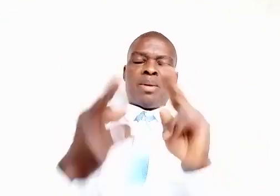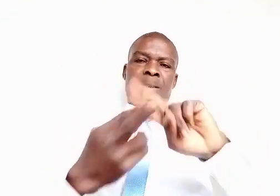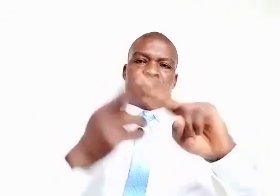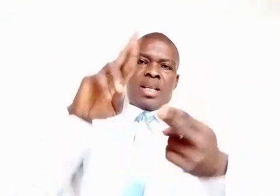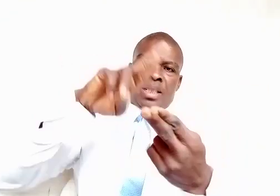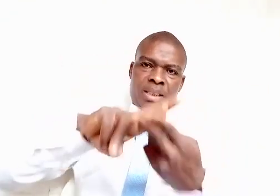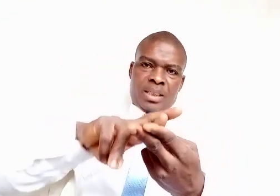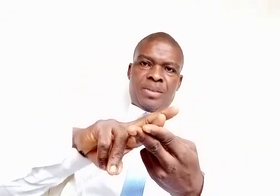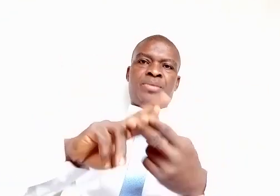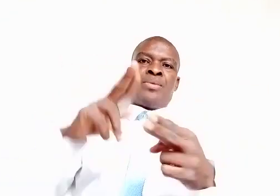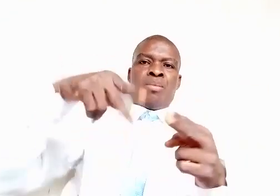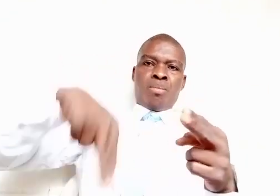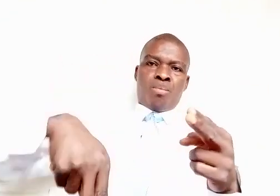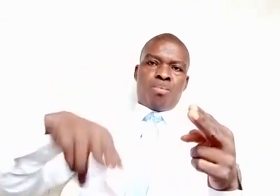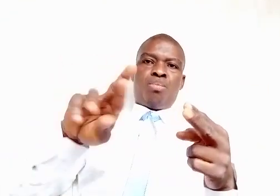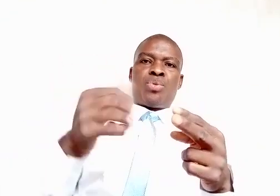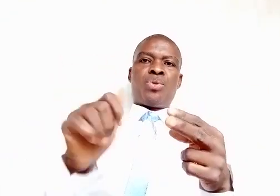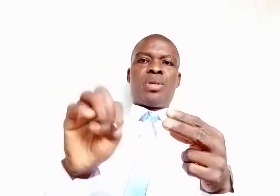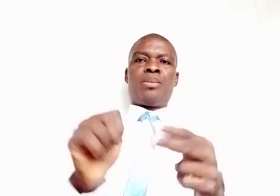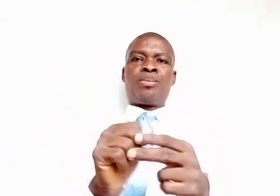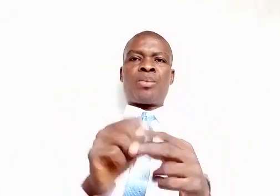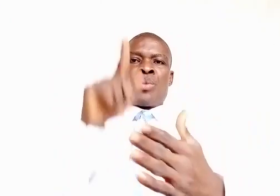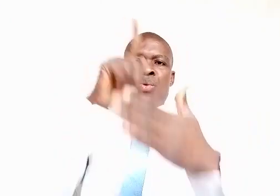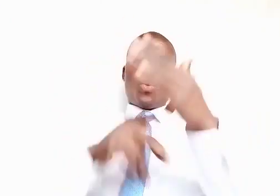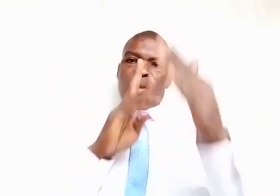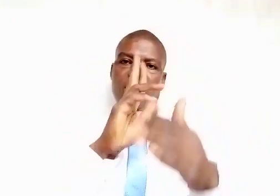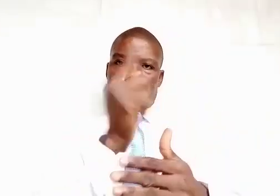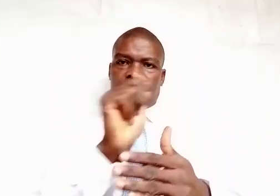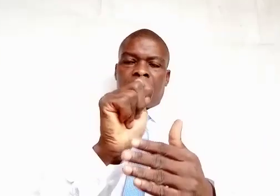pronouns. So, what are relative pronouns?